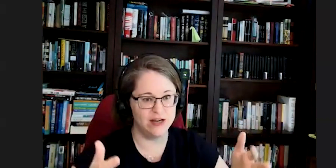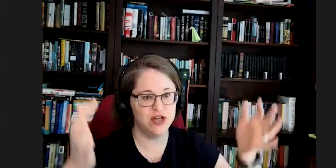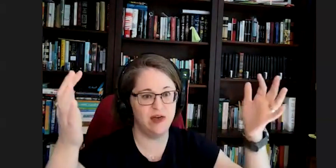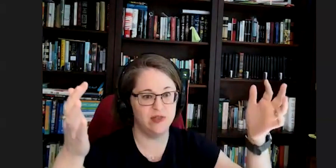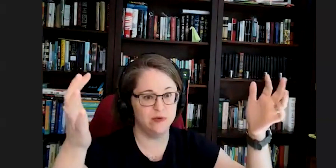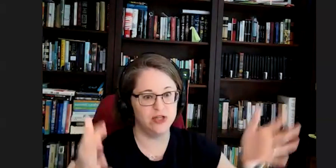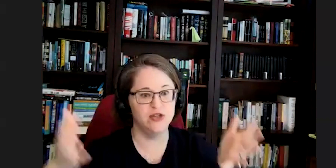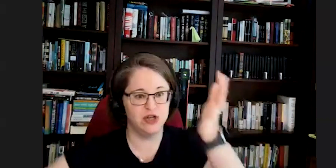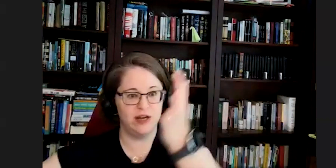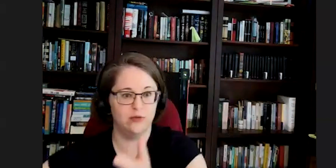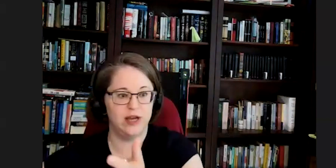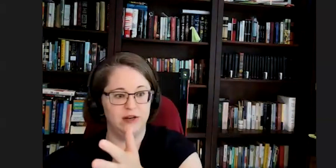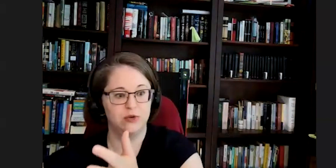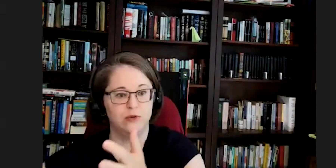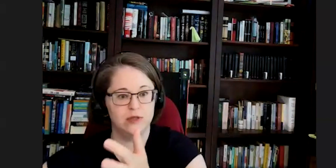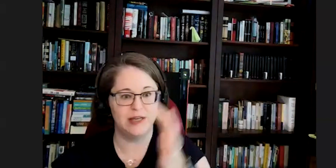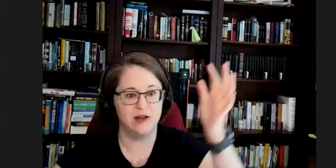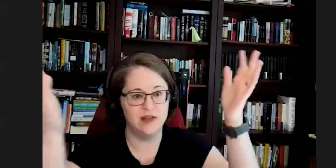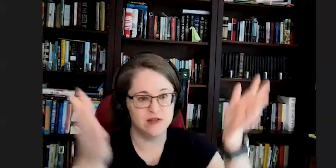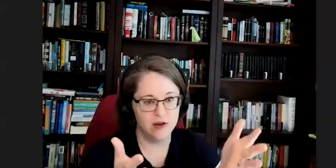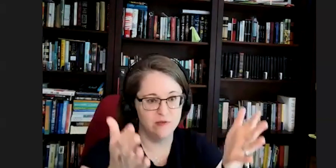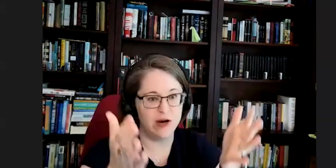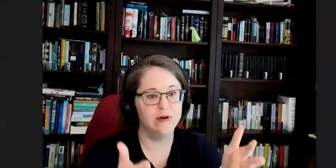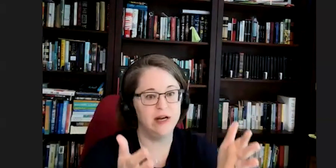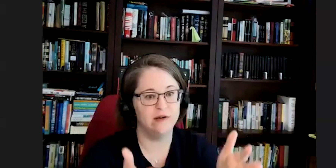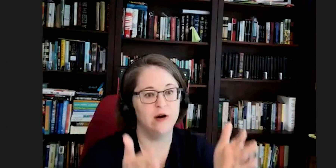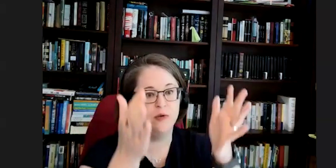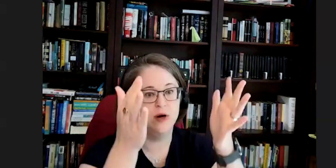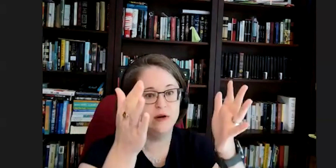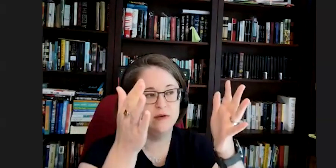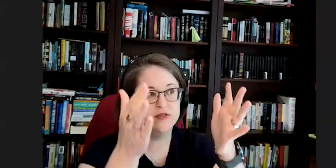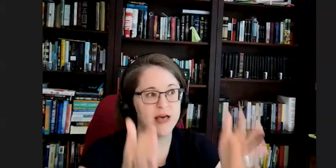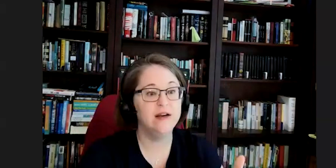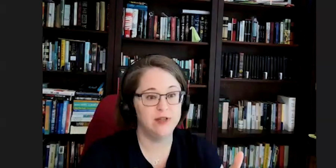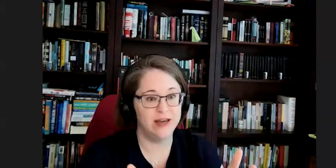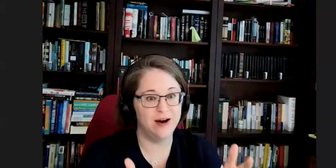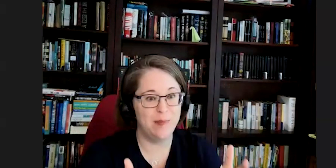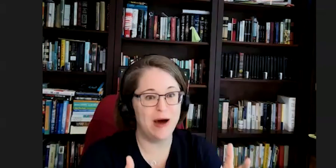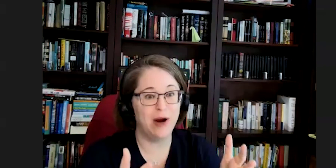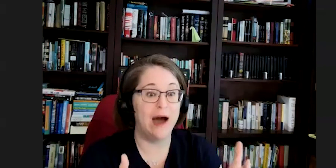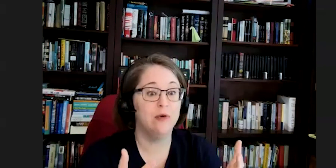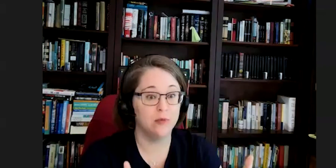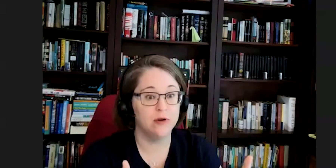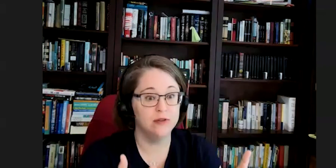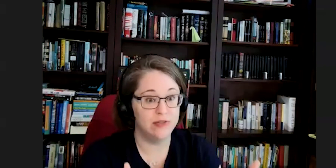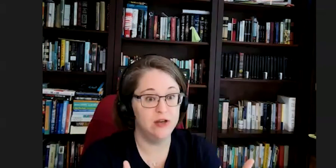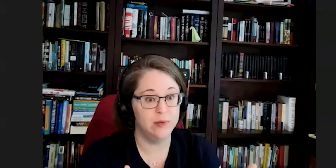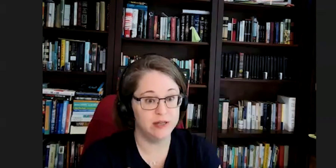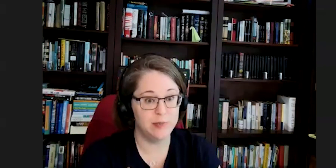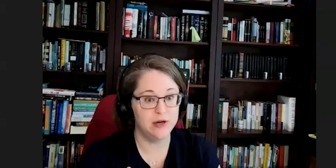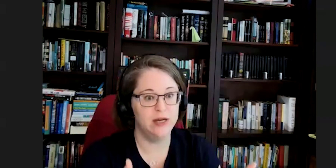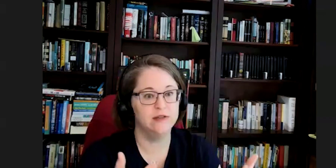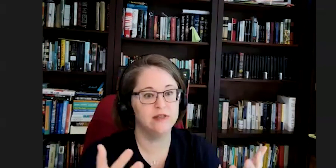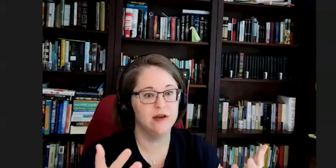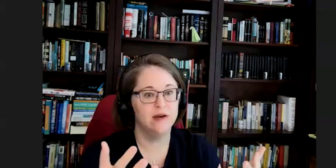data collection, that the reduction in creating tools based on this very narrow set of data about our world and the